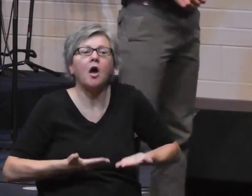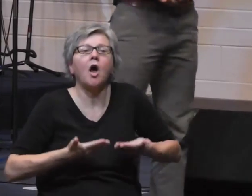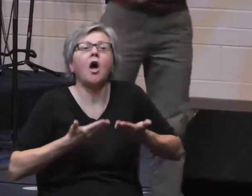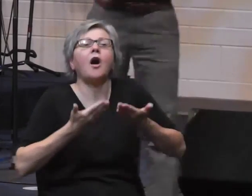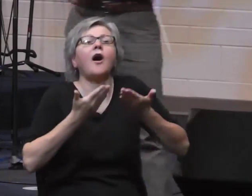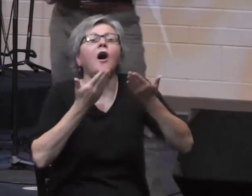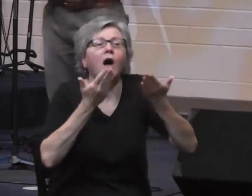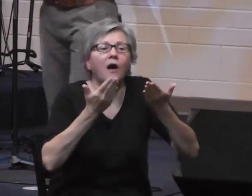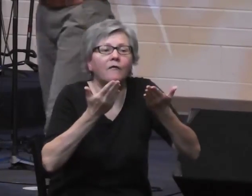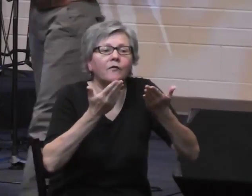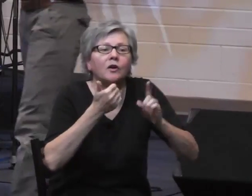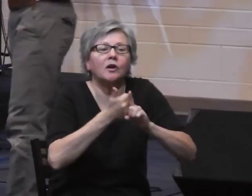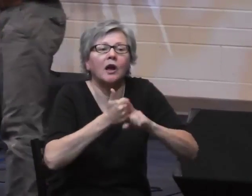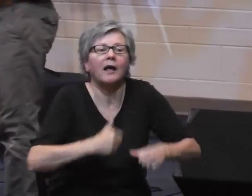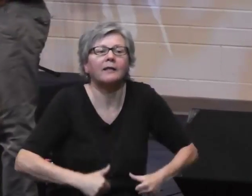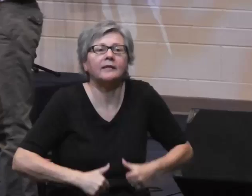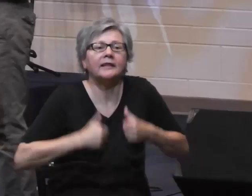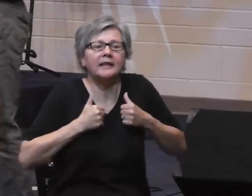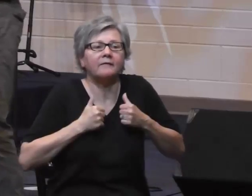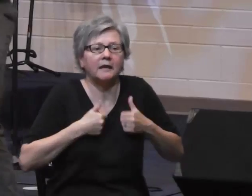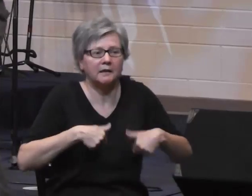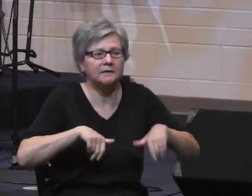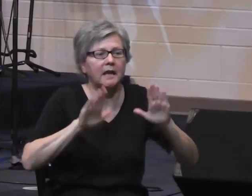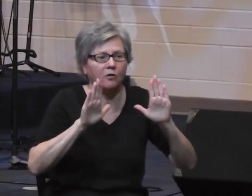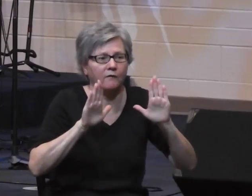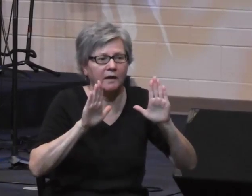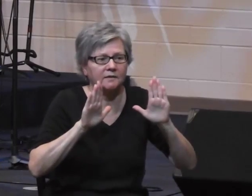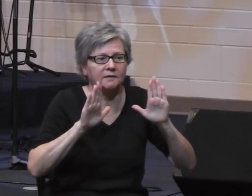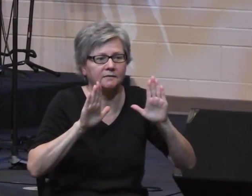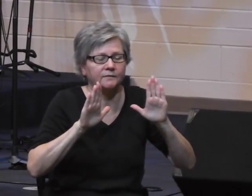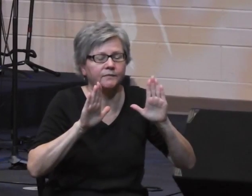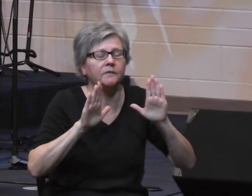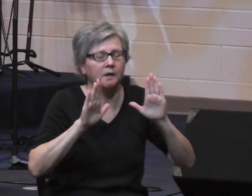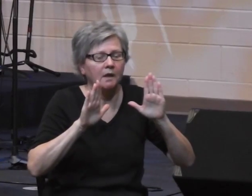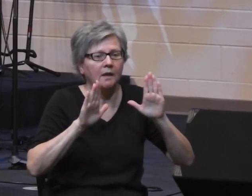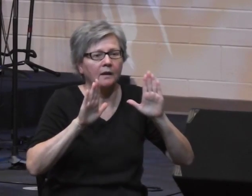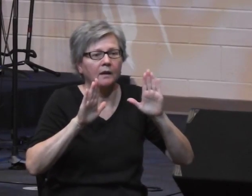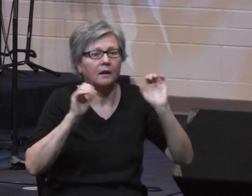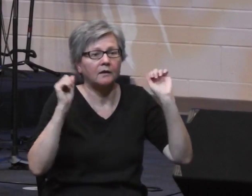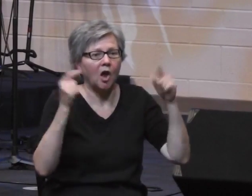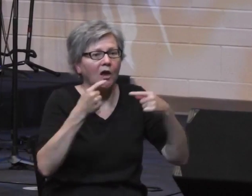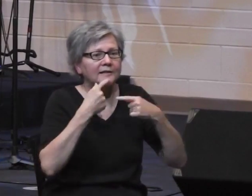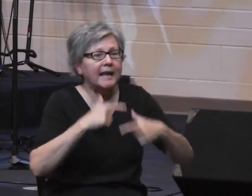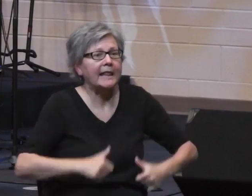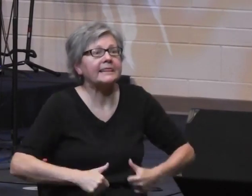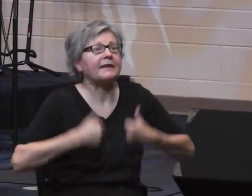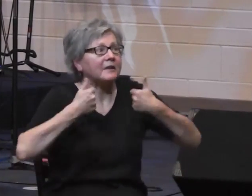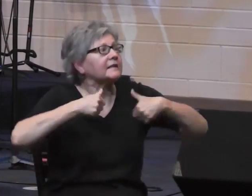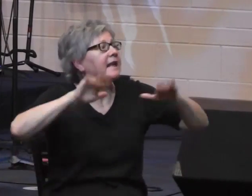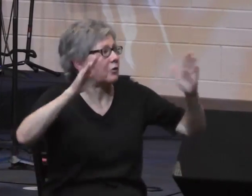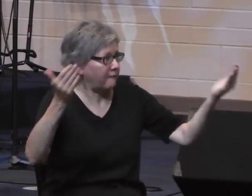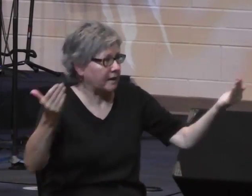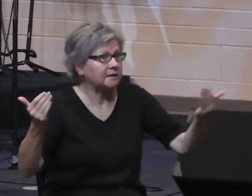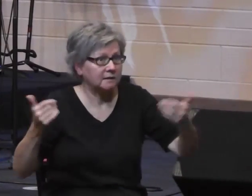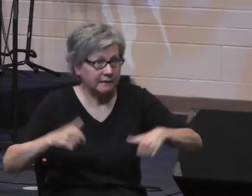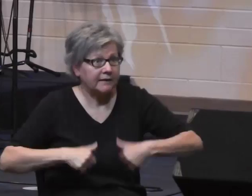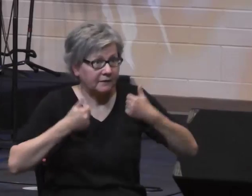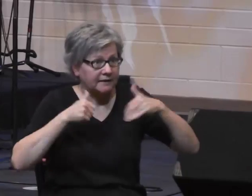living sacrifice. I want to really dive into this phrase, living sacrifice. Everybody say, living sacrifice.